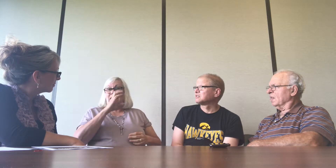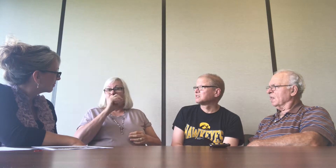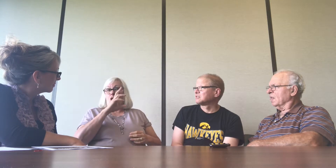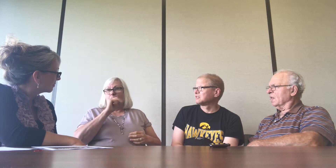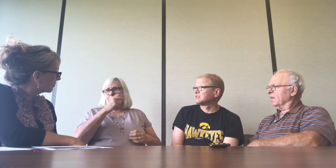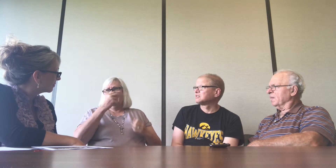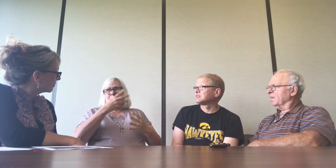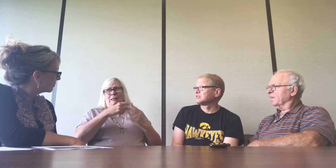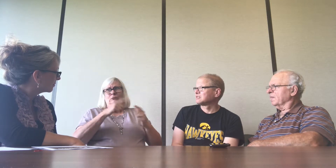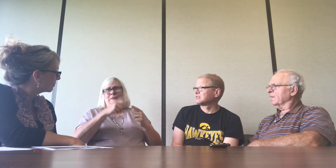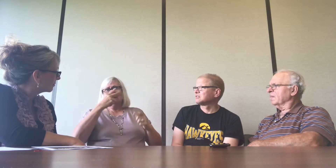it in Dubuque